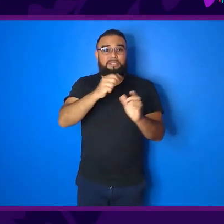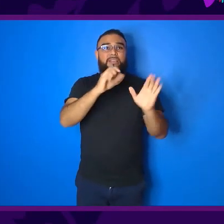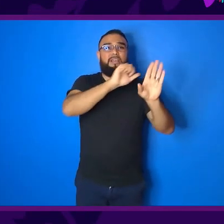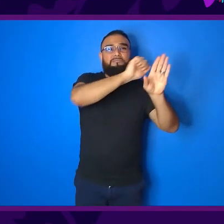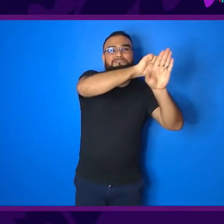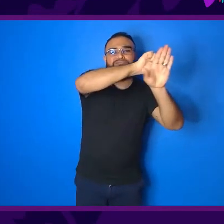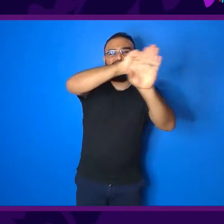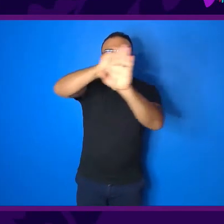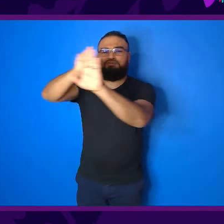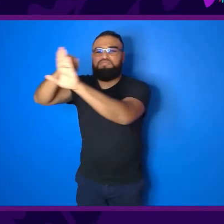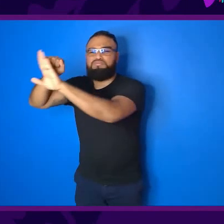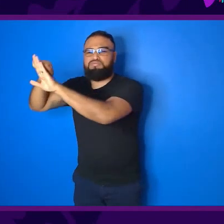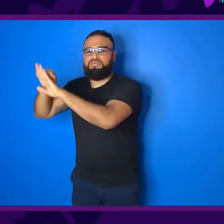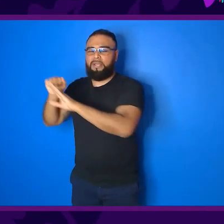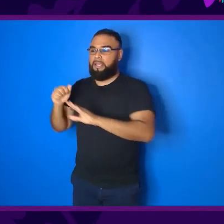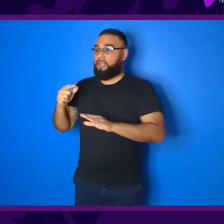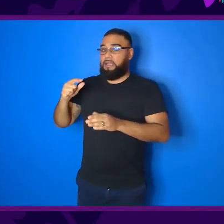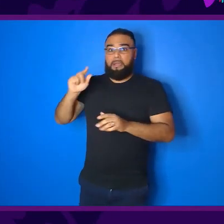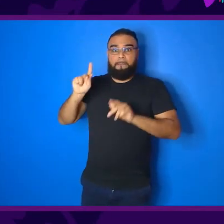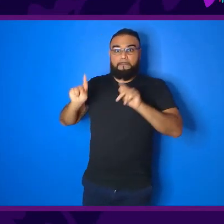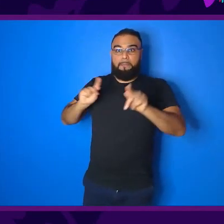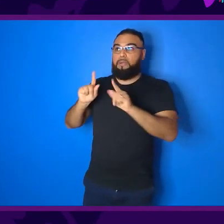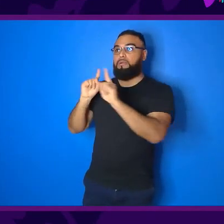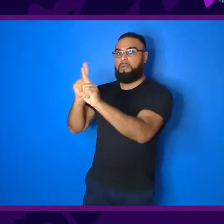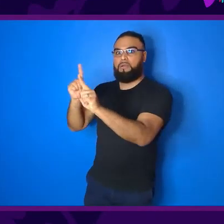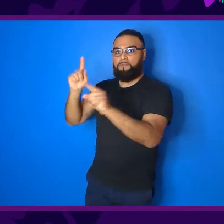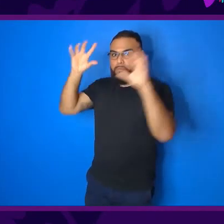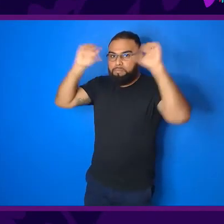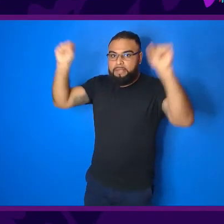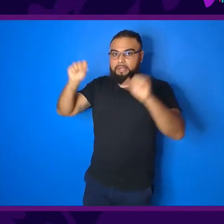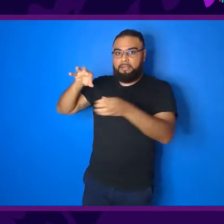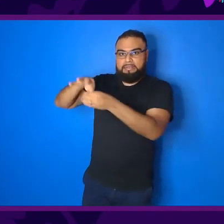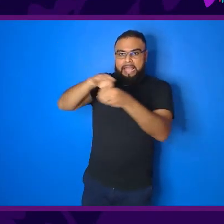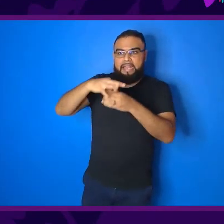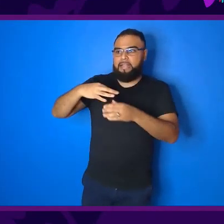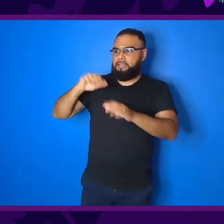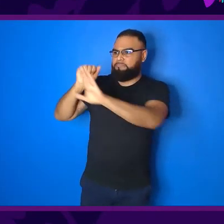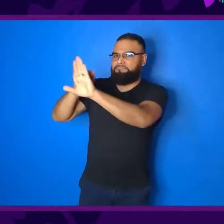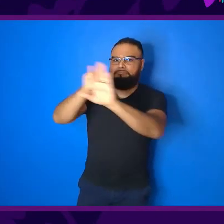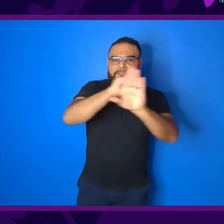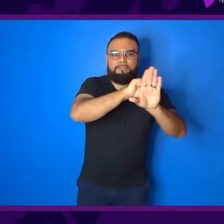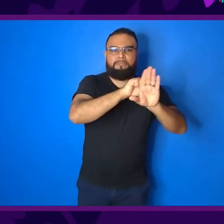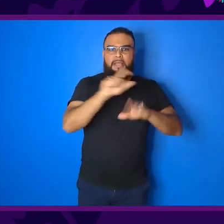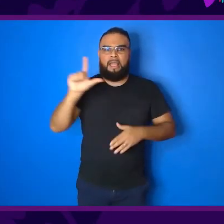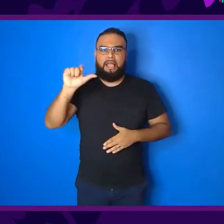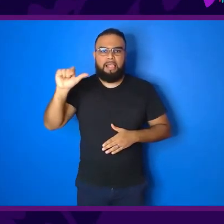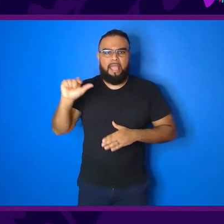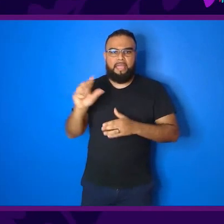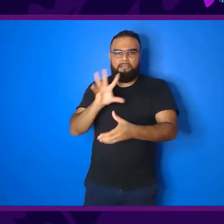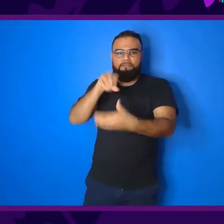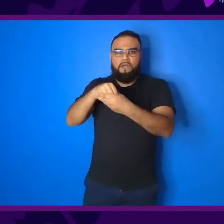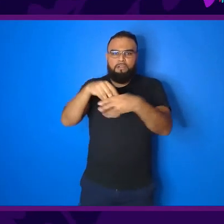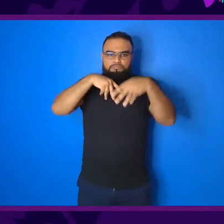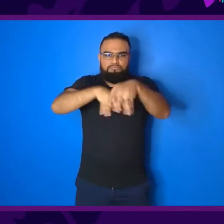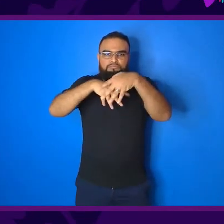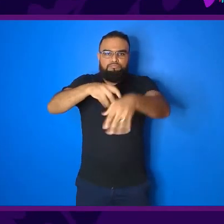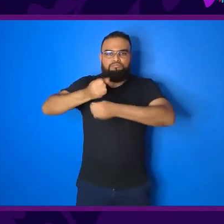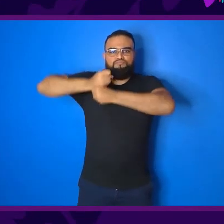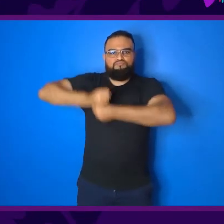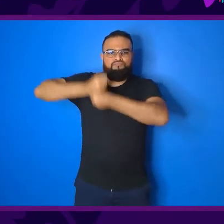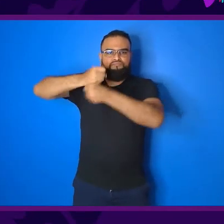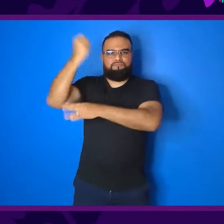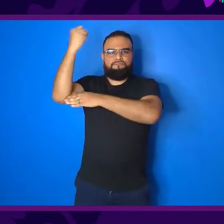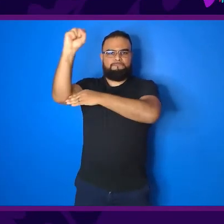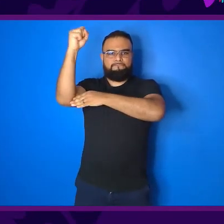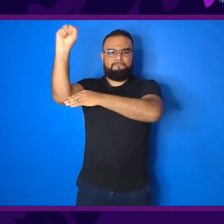corner of our country, joined teachers in Los Angeles on the picket lines, and spoken out for reproductive